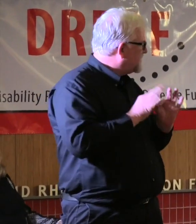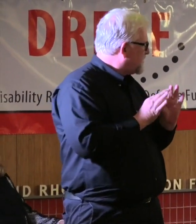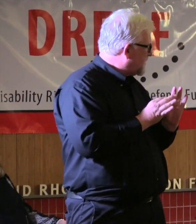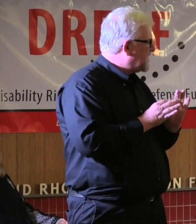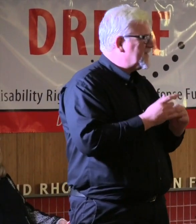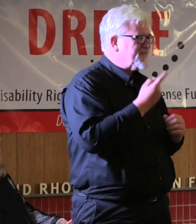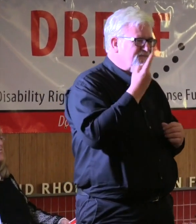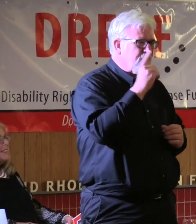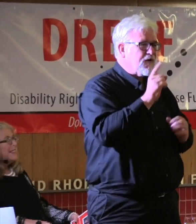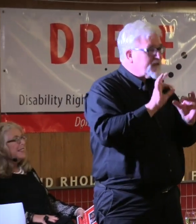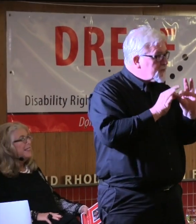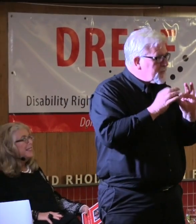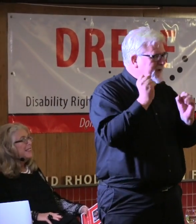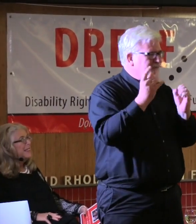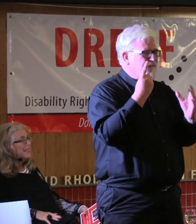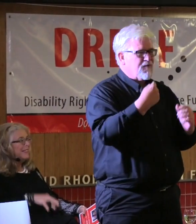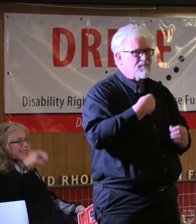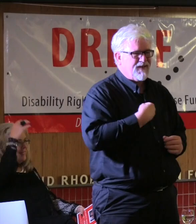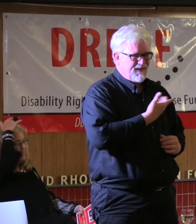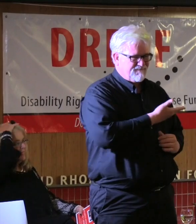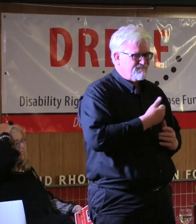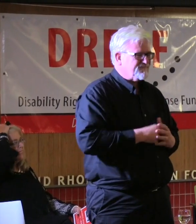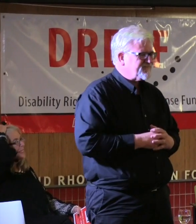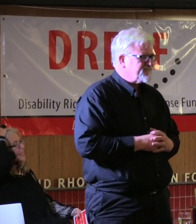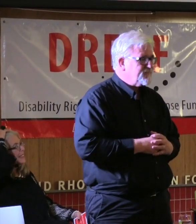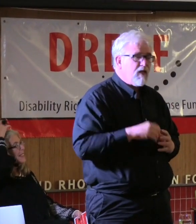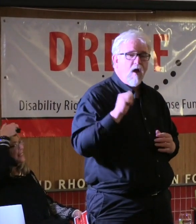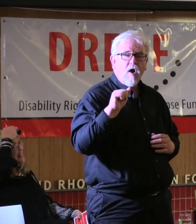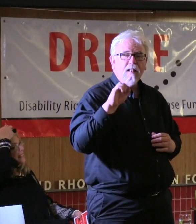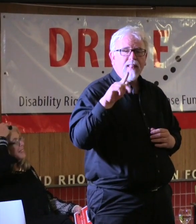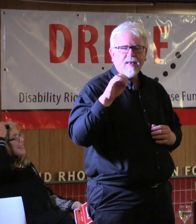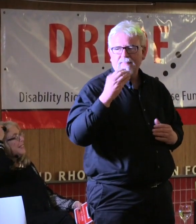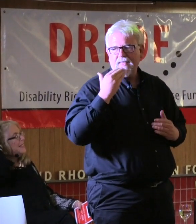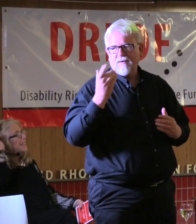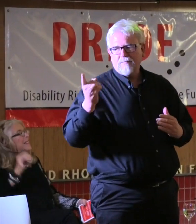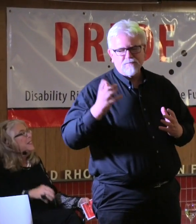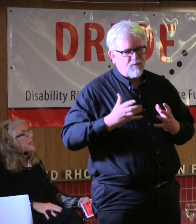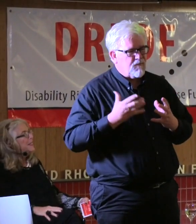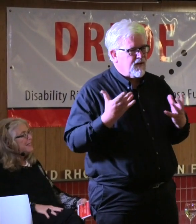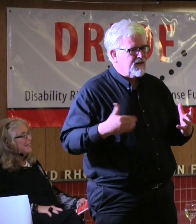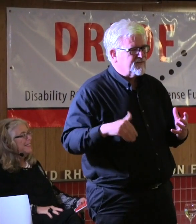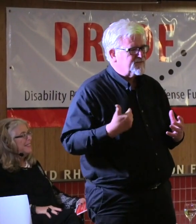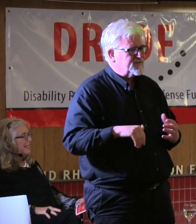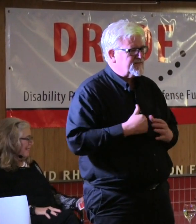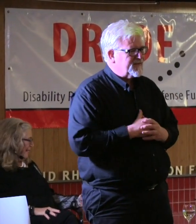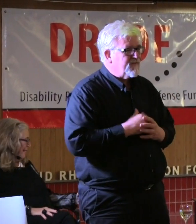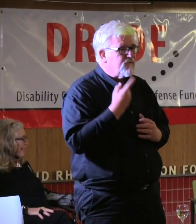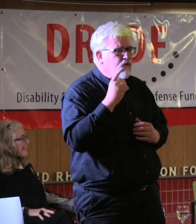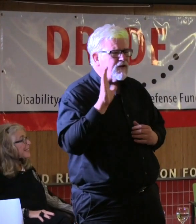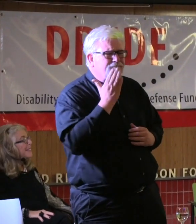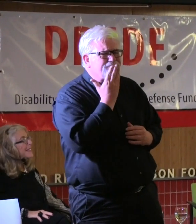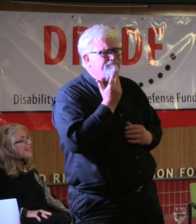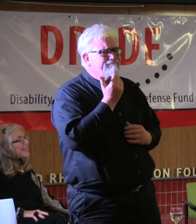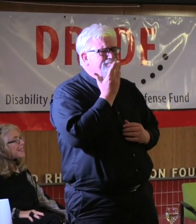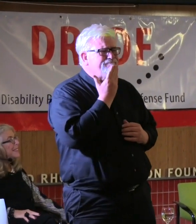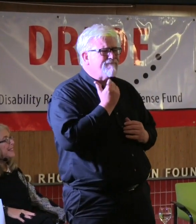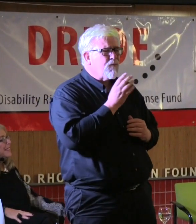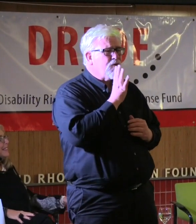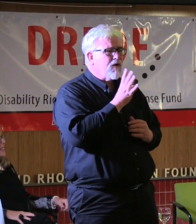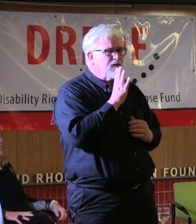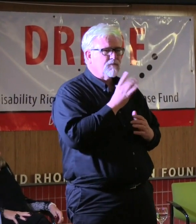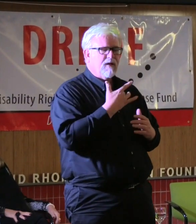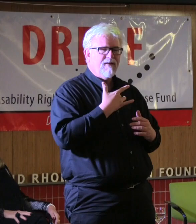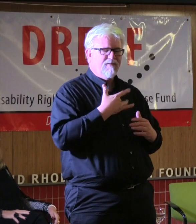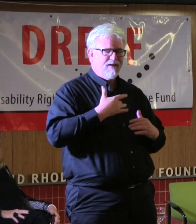for interpreting for me. And Arlene, thank you so much for those kind words. That's really over